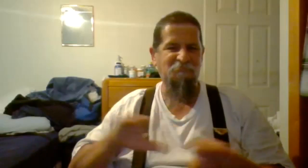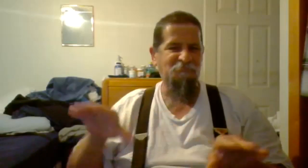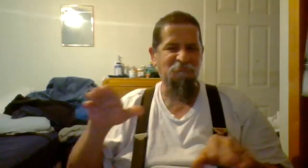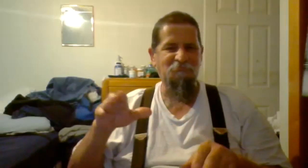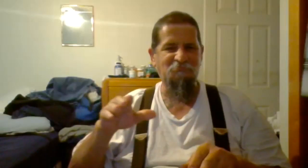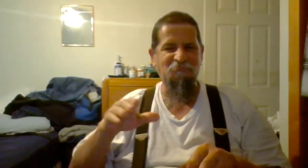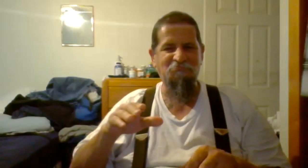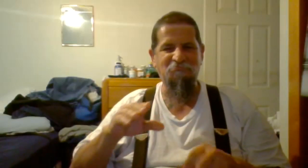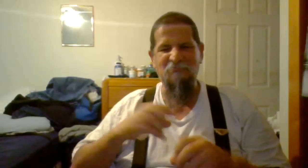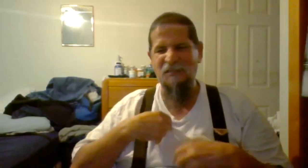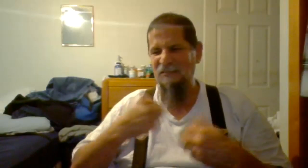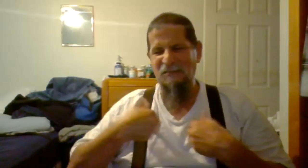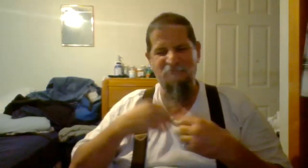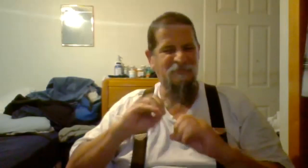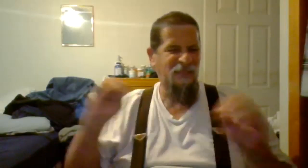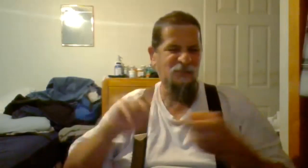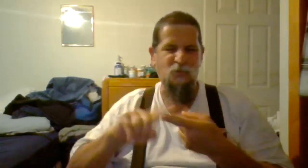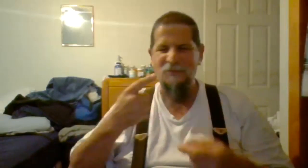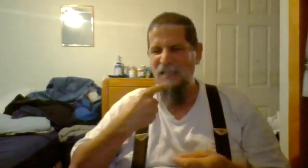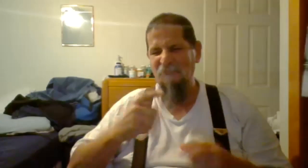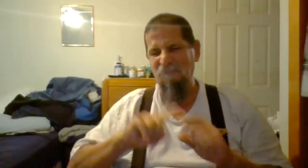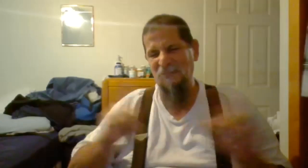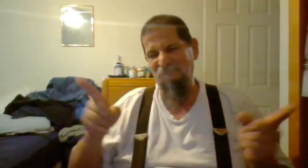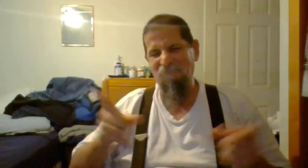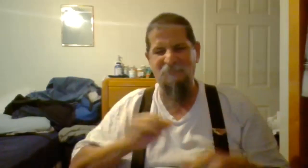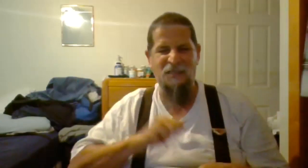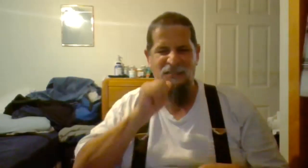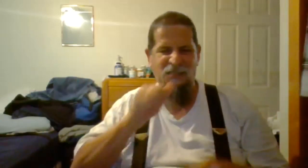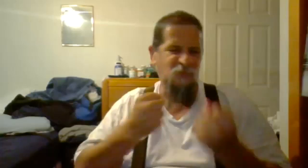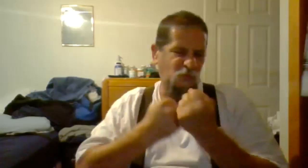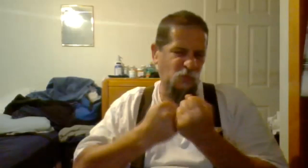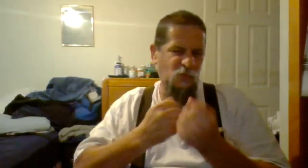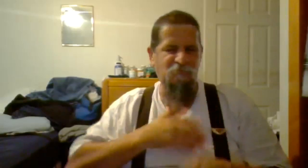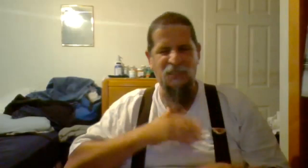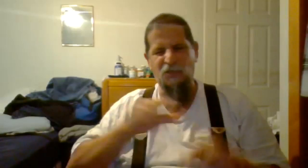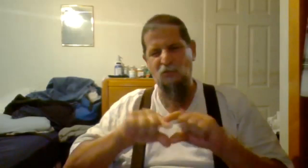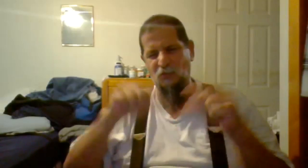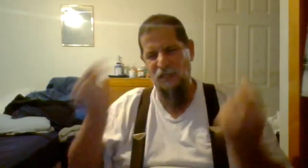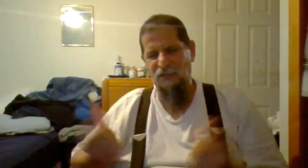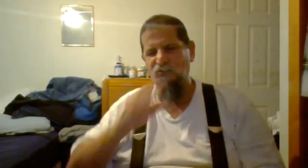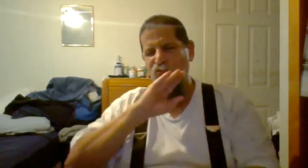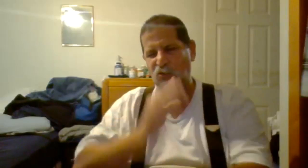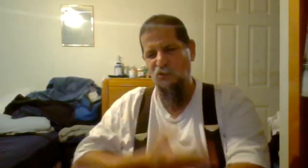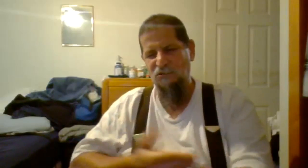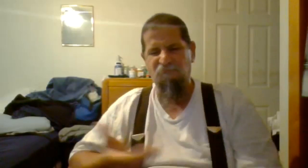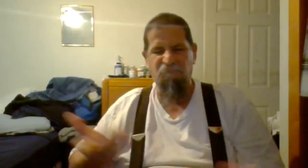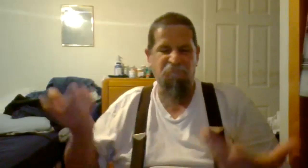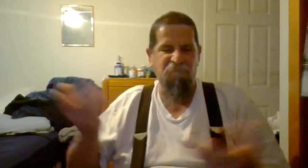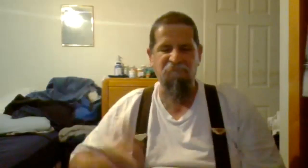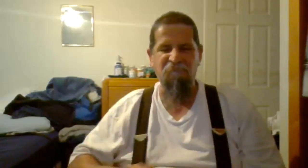Has left the meeting. So I guess, I support my granddaughter. I